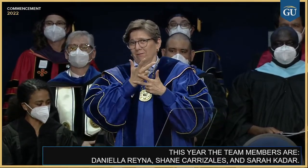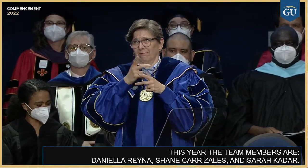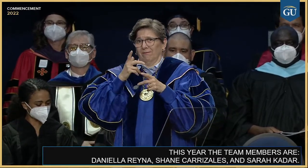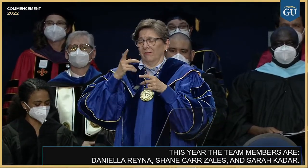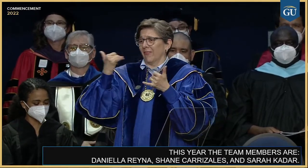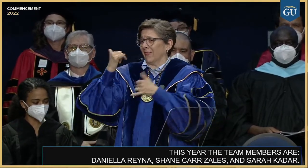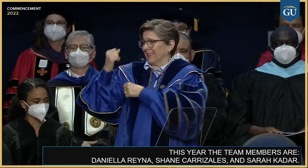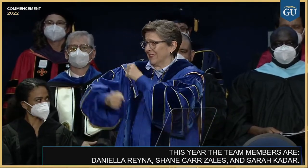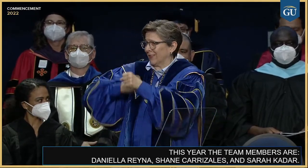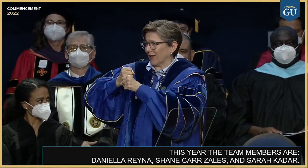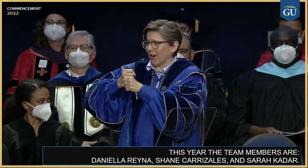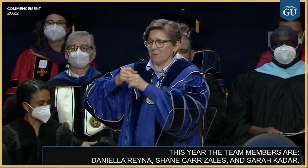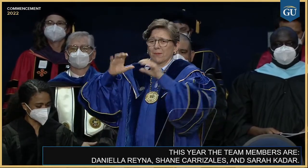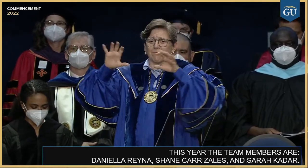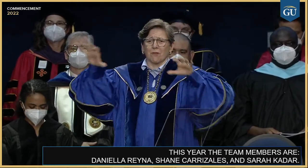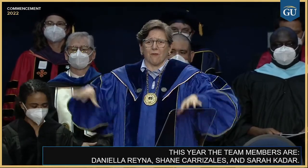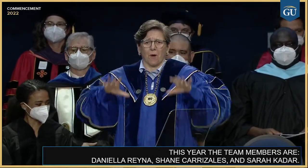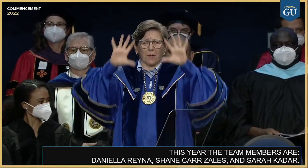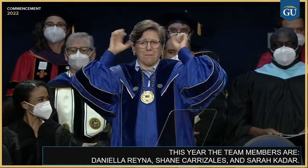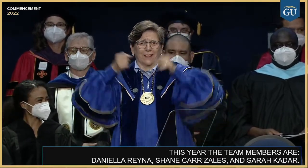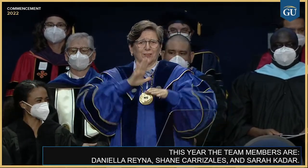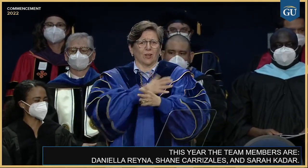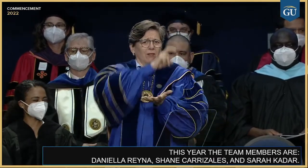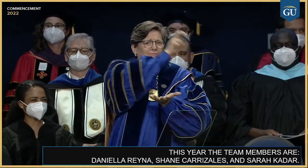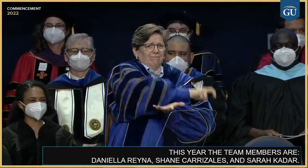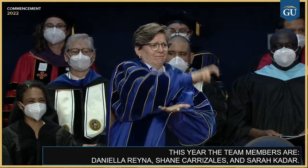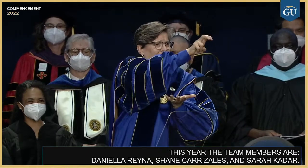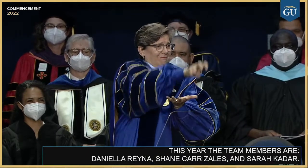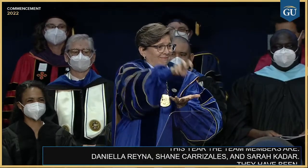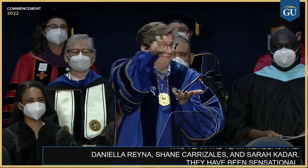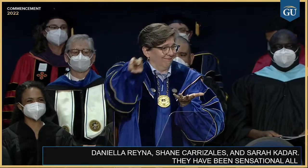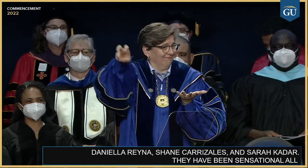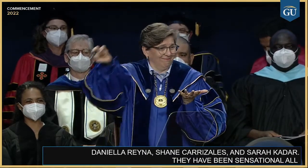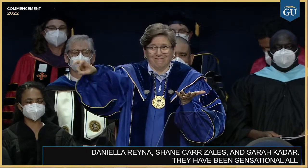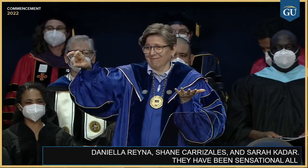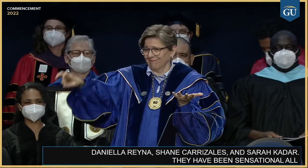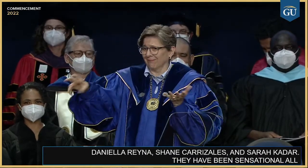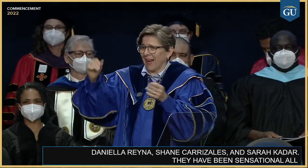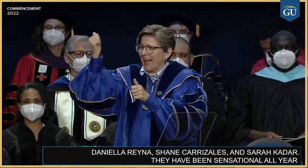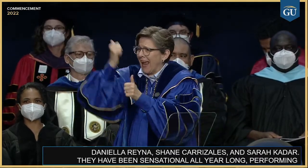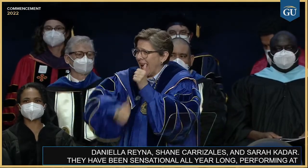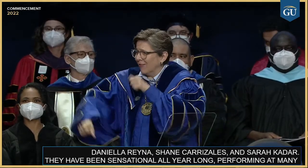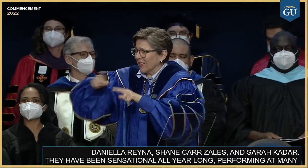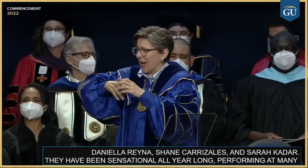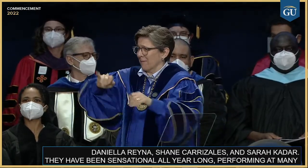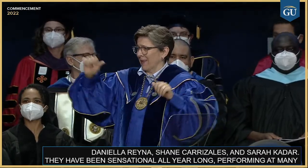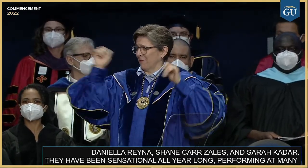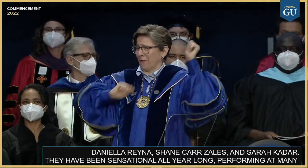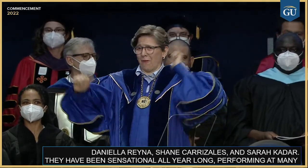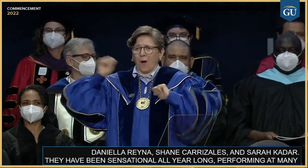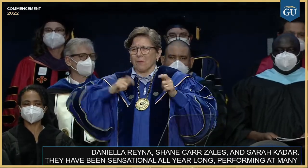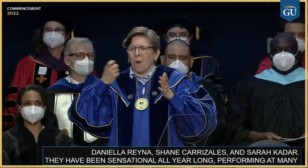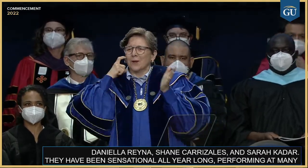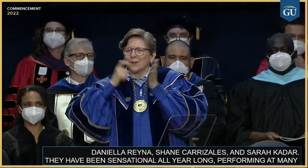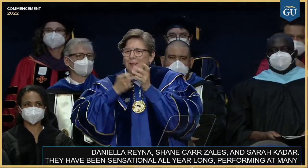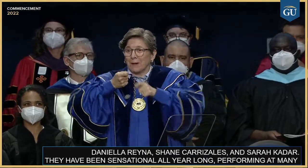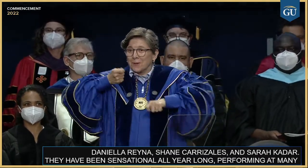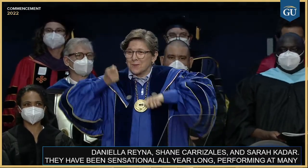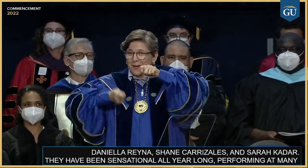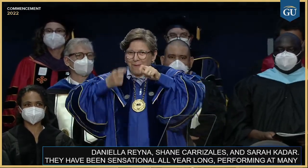They have been sensational all year long, performing at many different events and adapting their lyrics to each